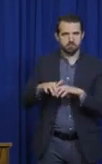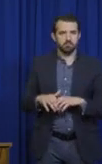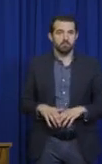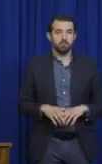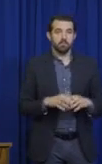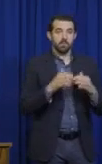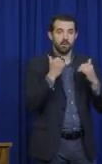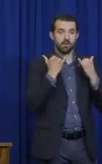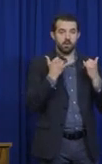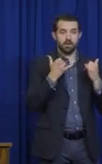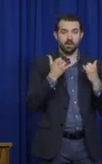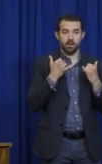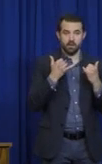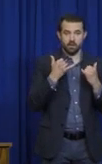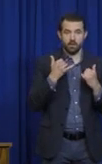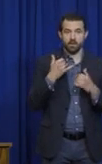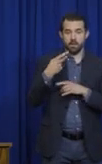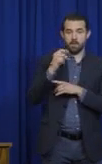AP.